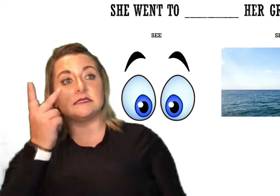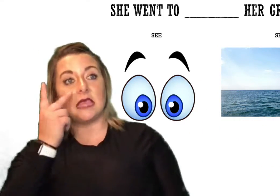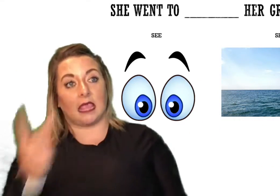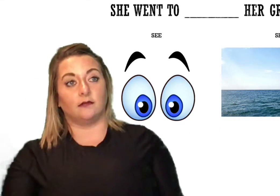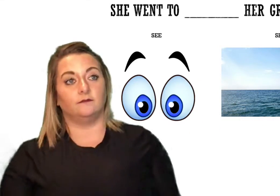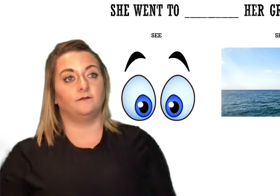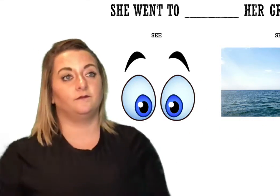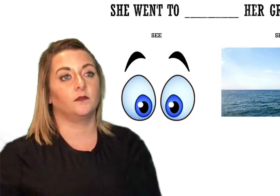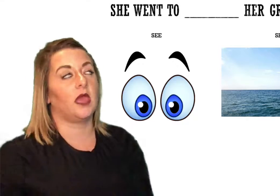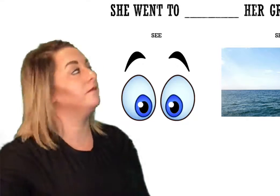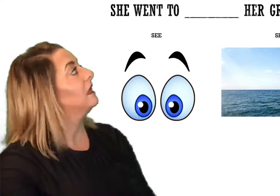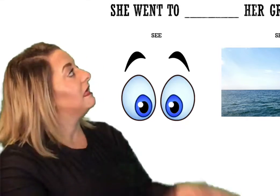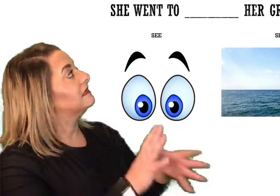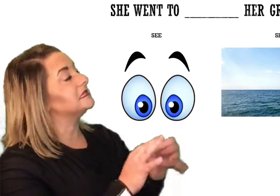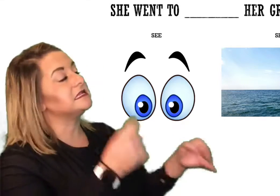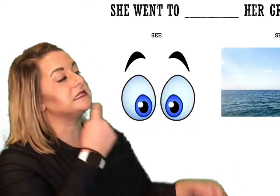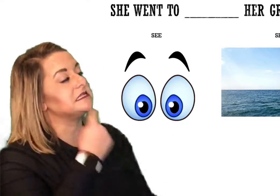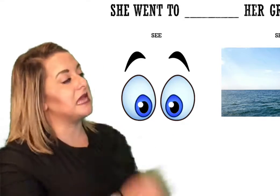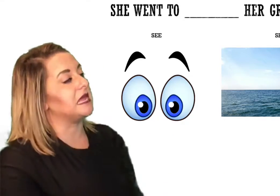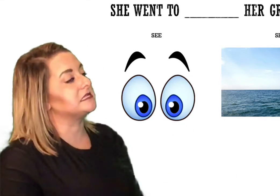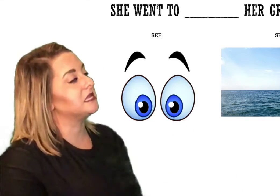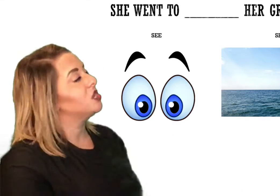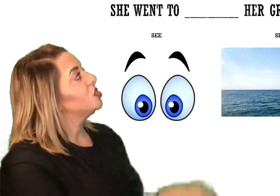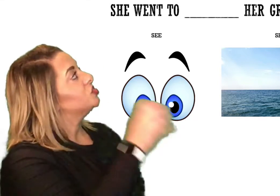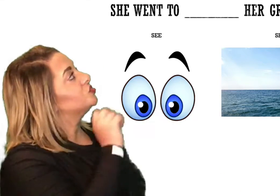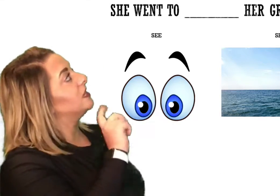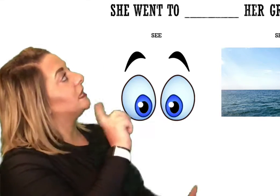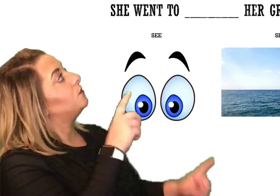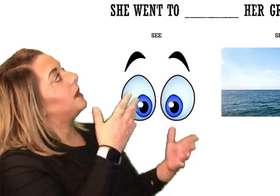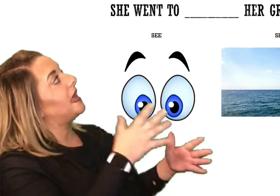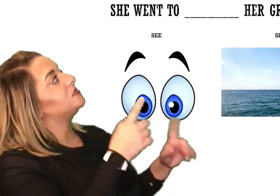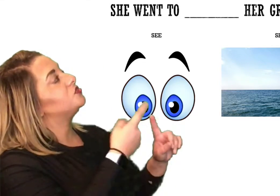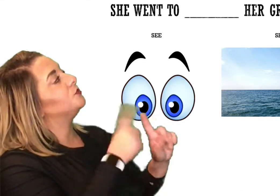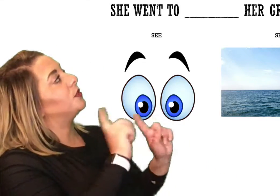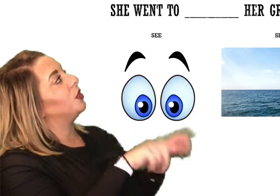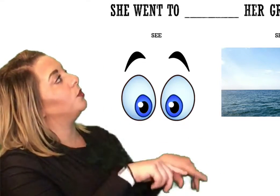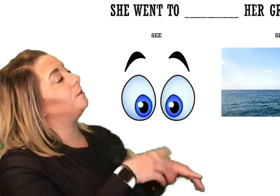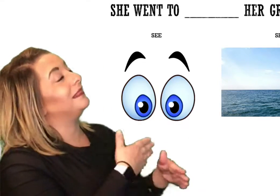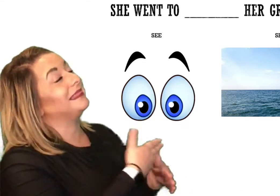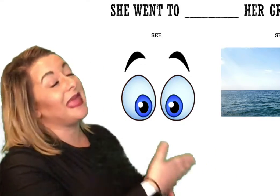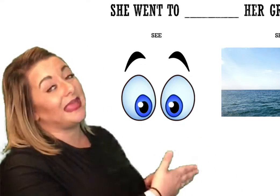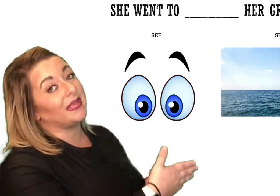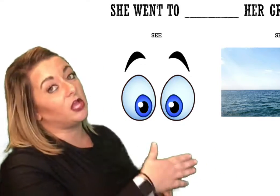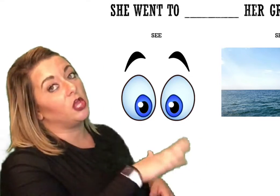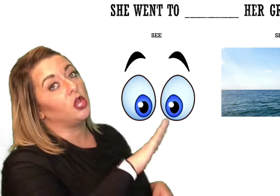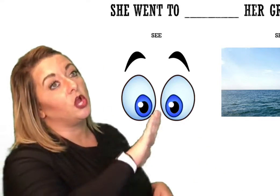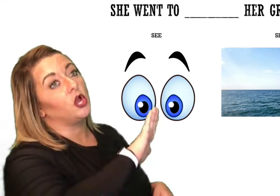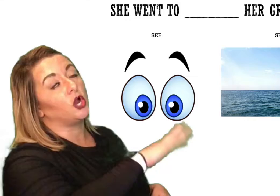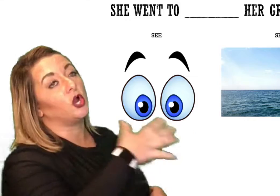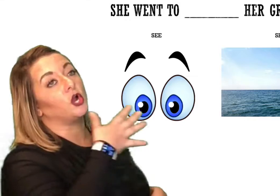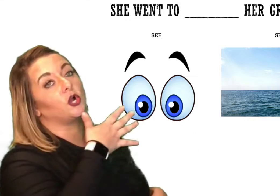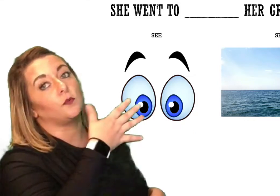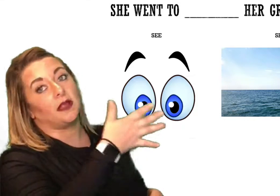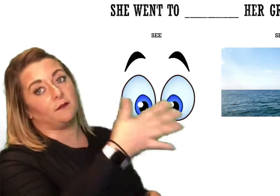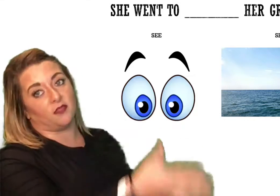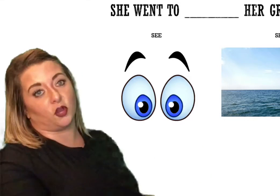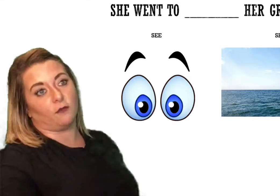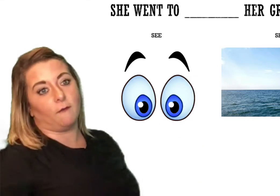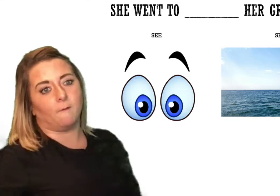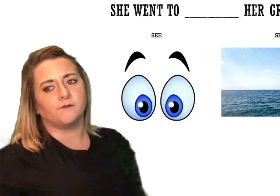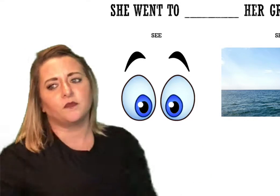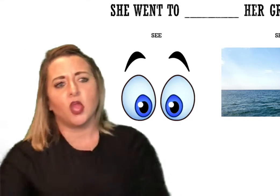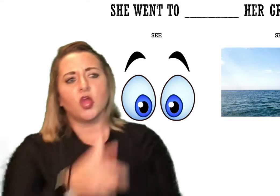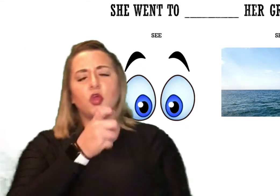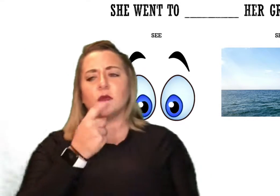and see, okay? The sentence says, she went to go blank her